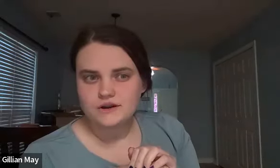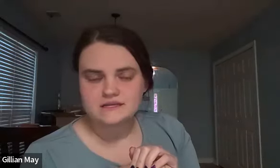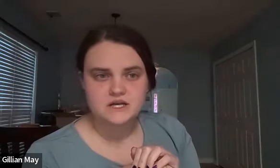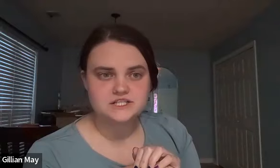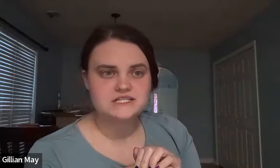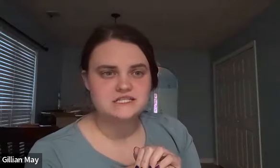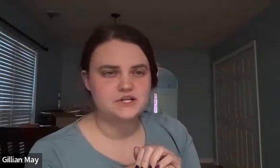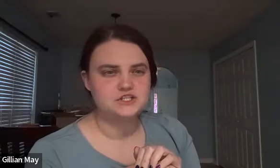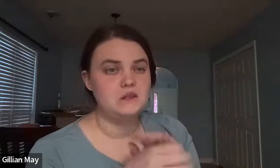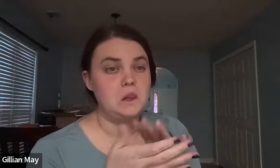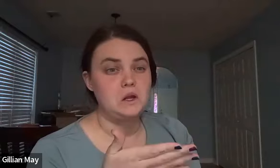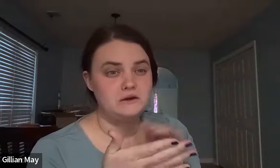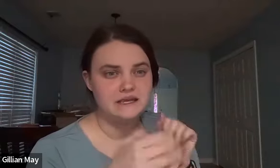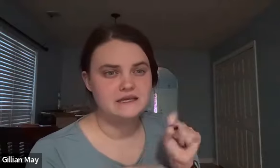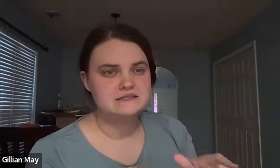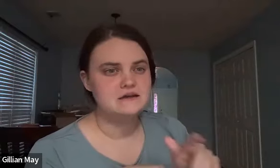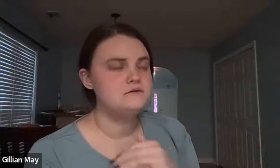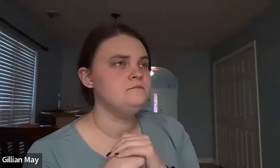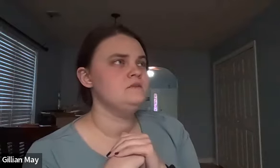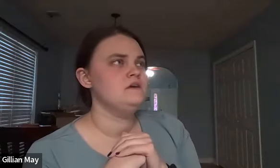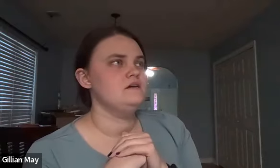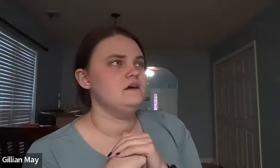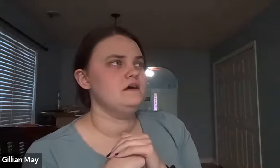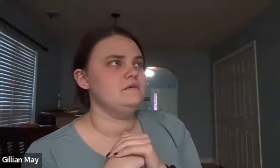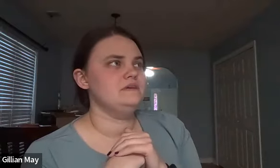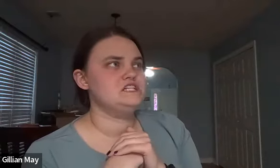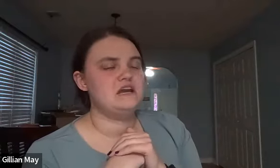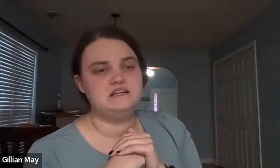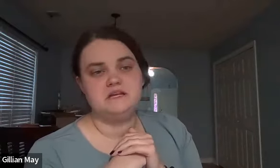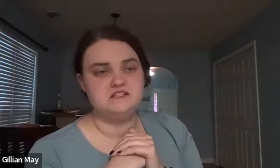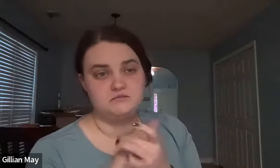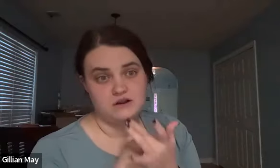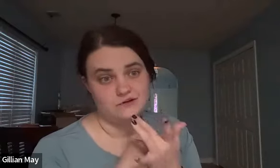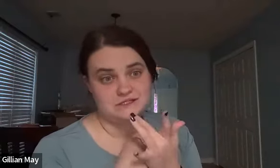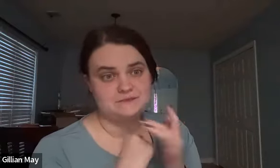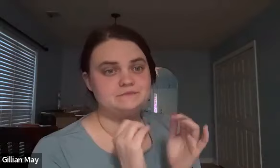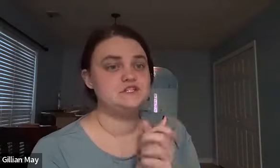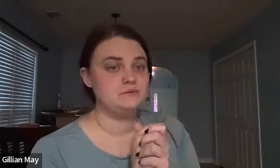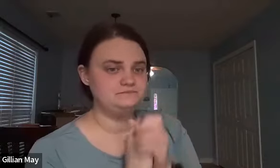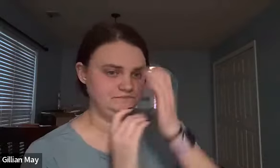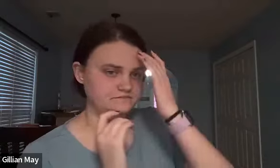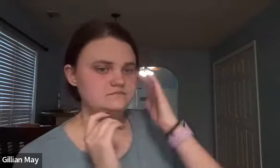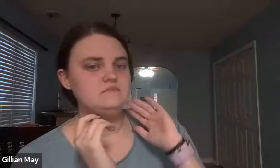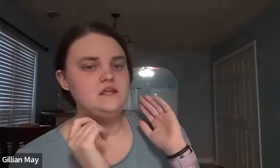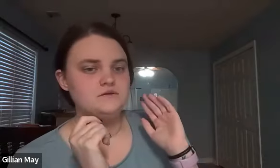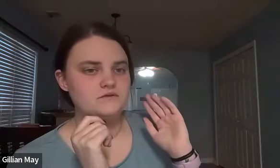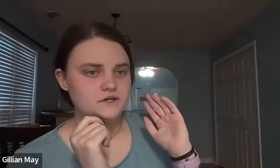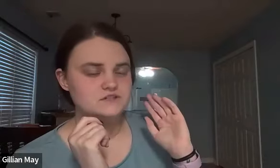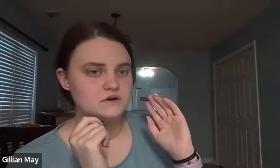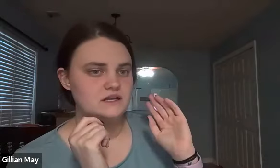as much, especially when learning ASL. It just kind of depends on preference. So the first one